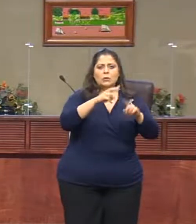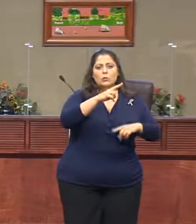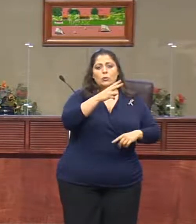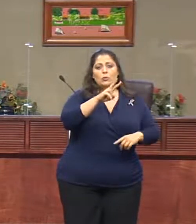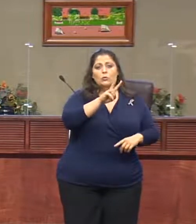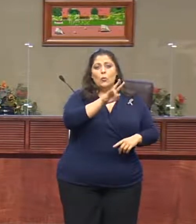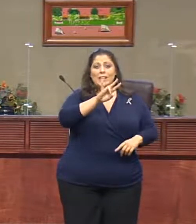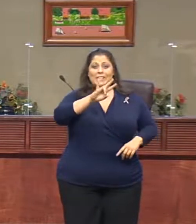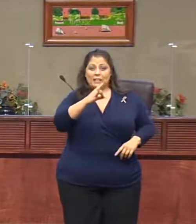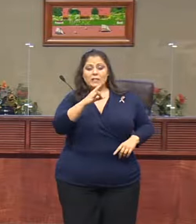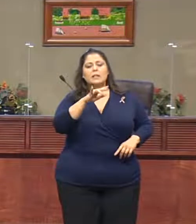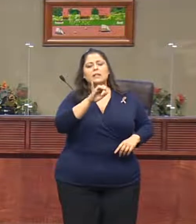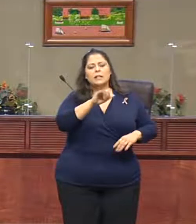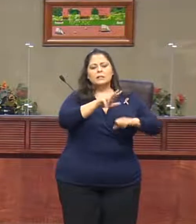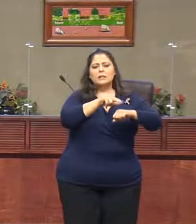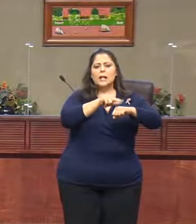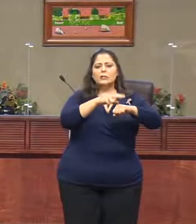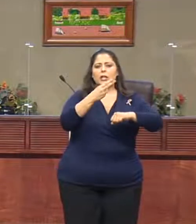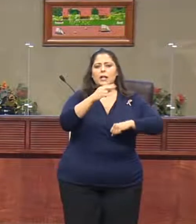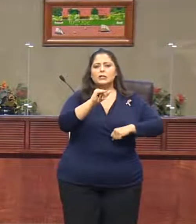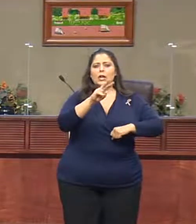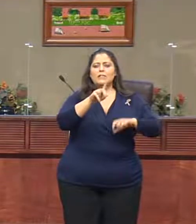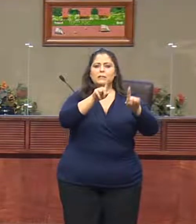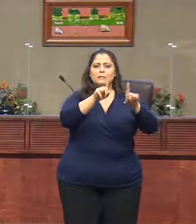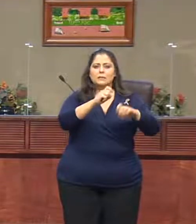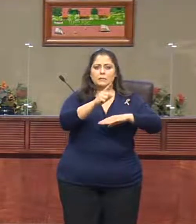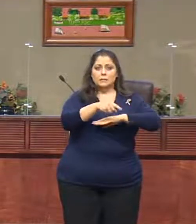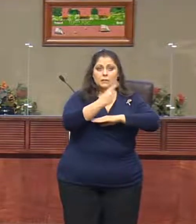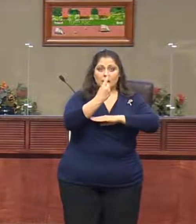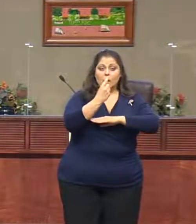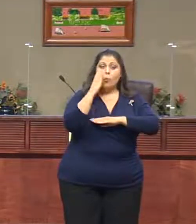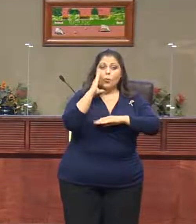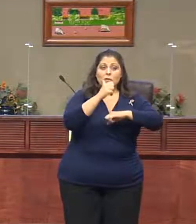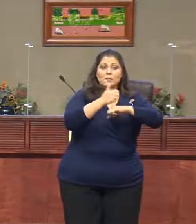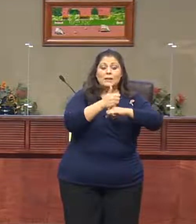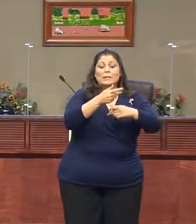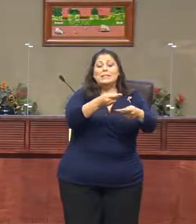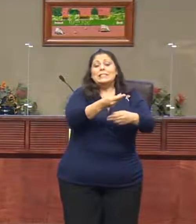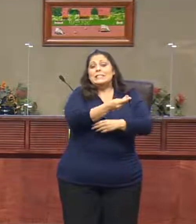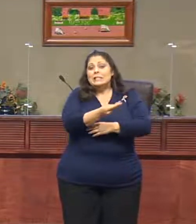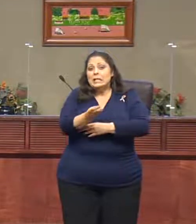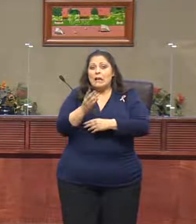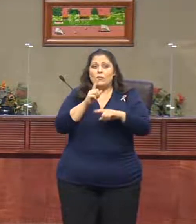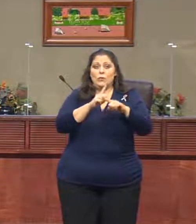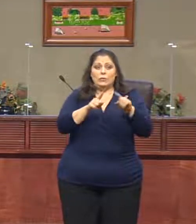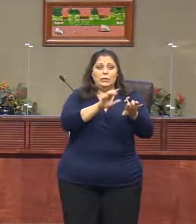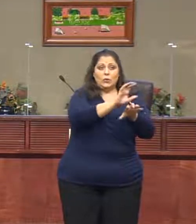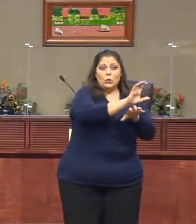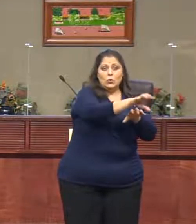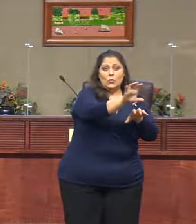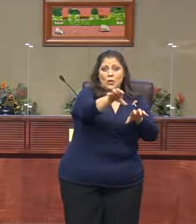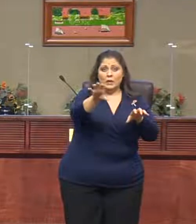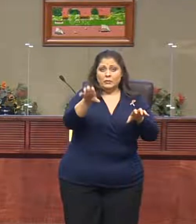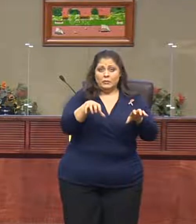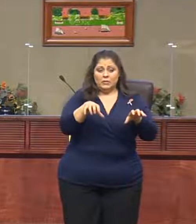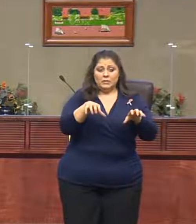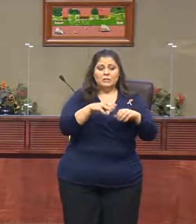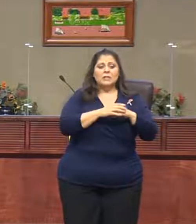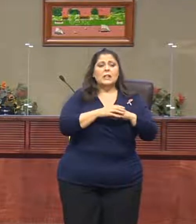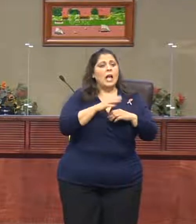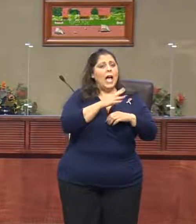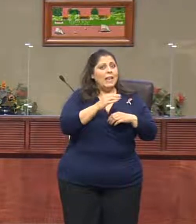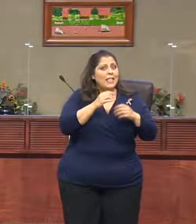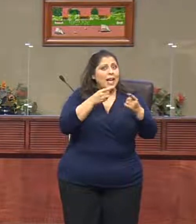HIV Testing Day. There's going to be testing in several locations, but this happens all around in the entire year.